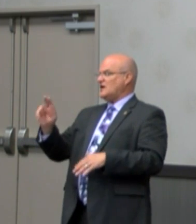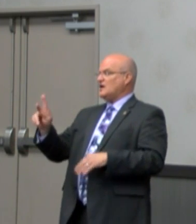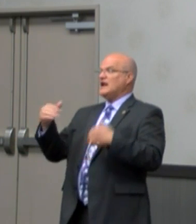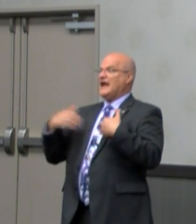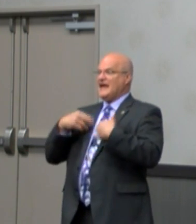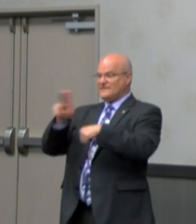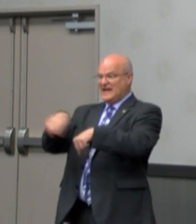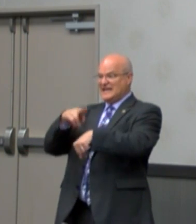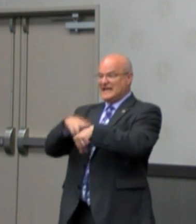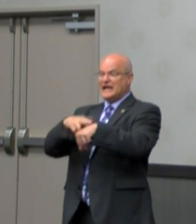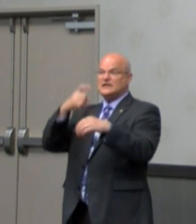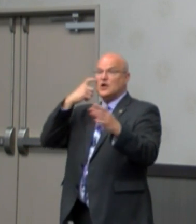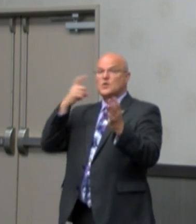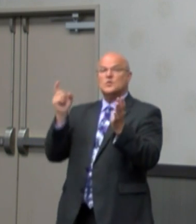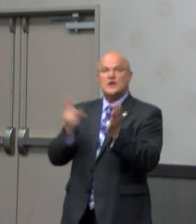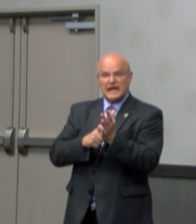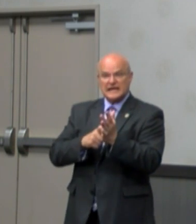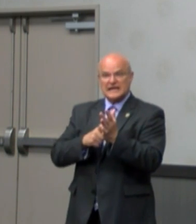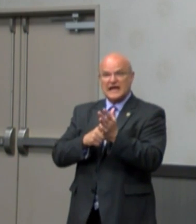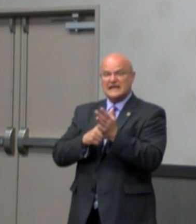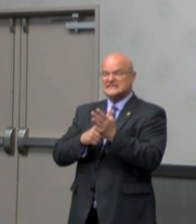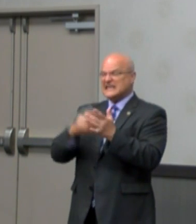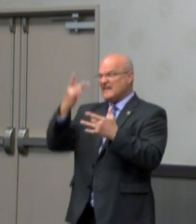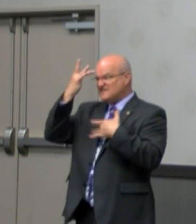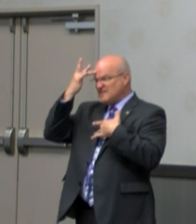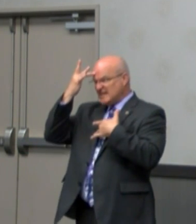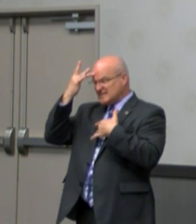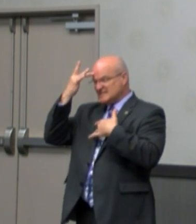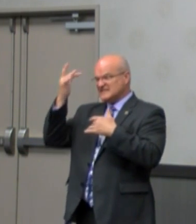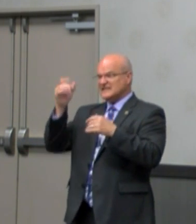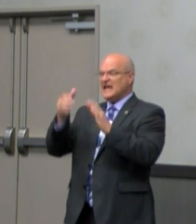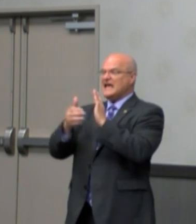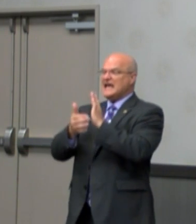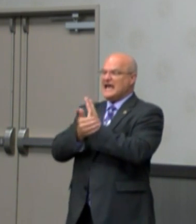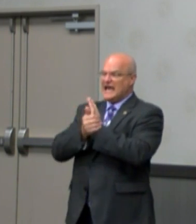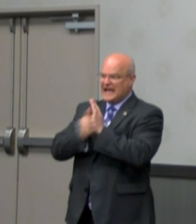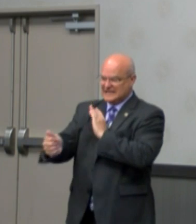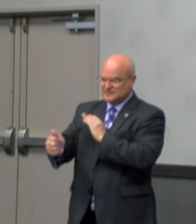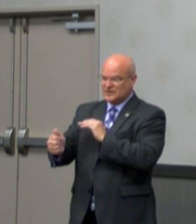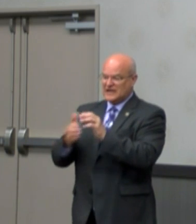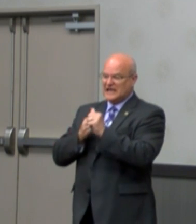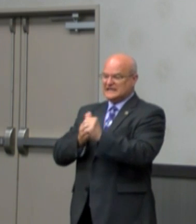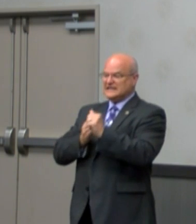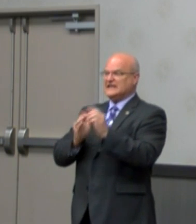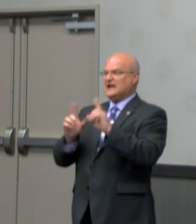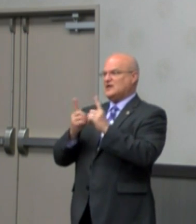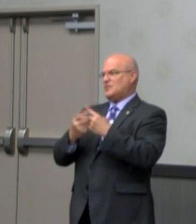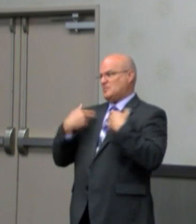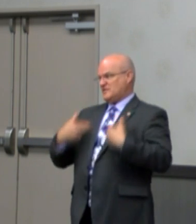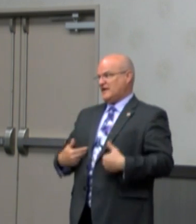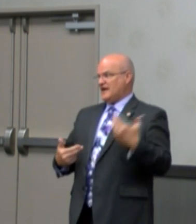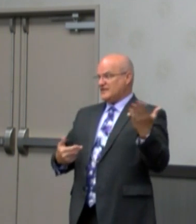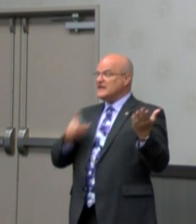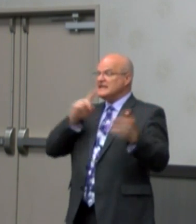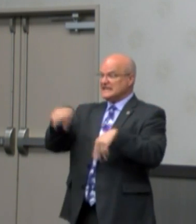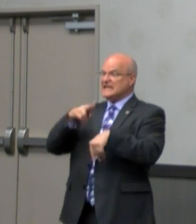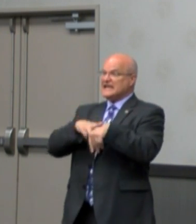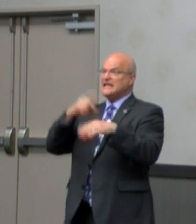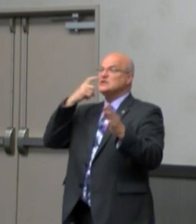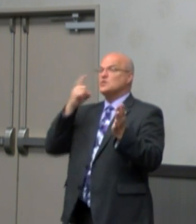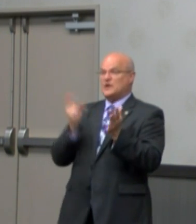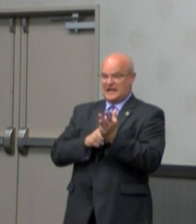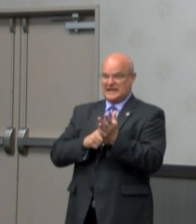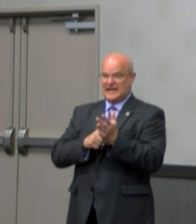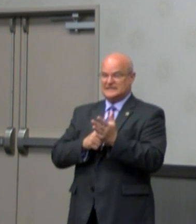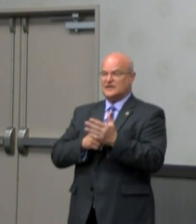have a nationally recognized infectious disease expert as leading our Department of Health. He is nationally